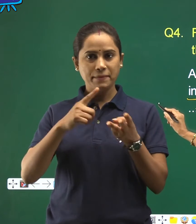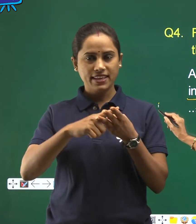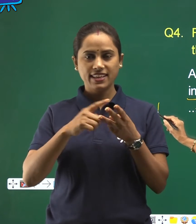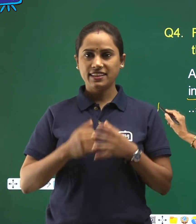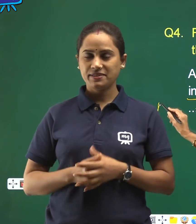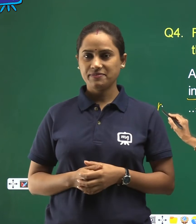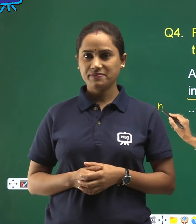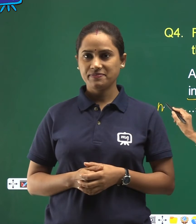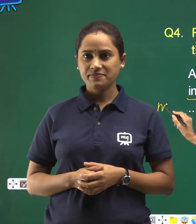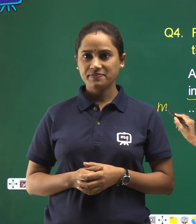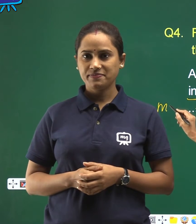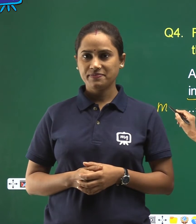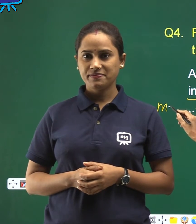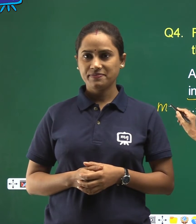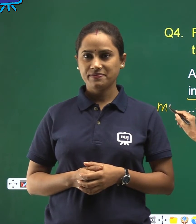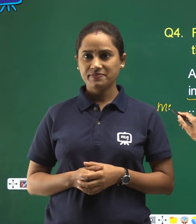MEANINGLESS.